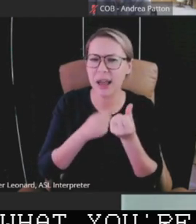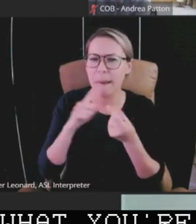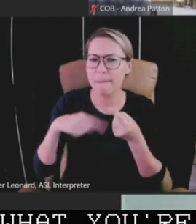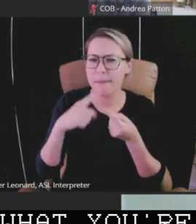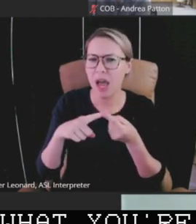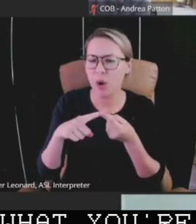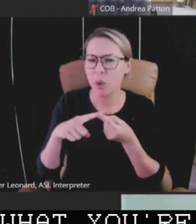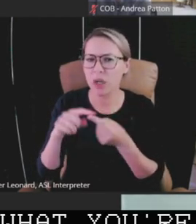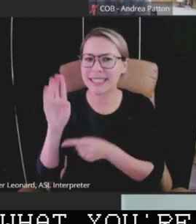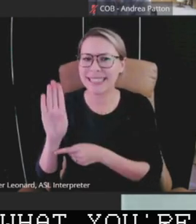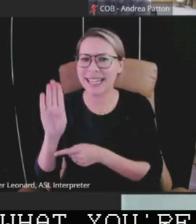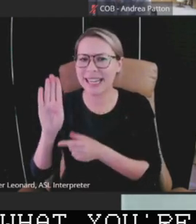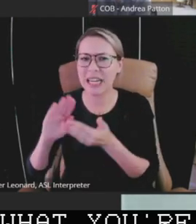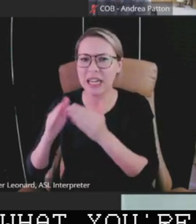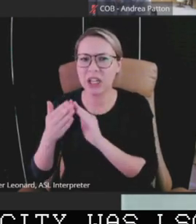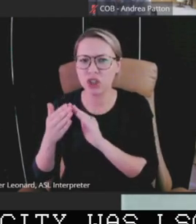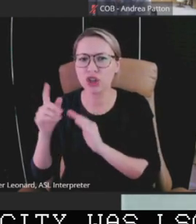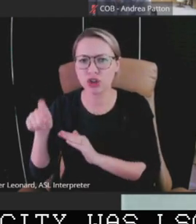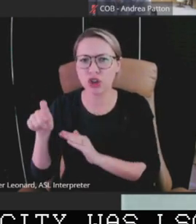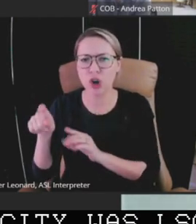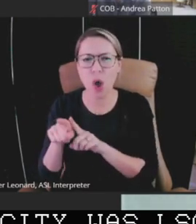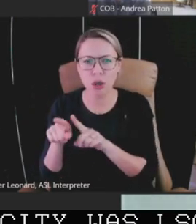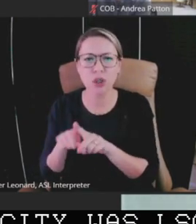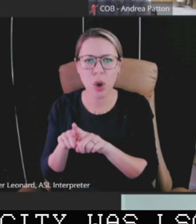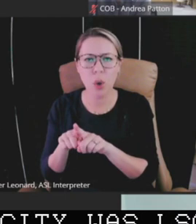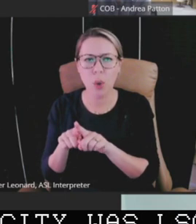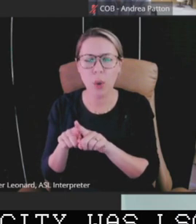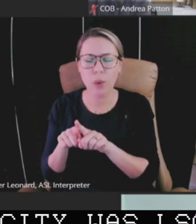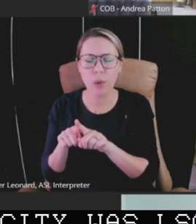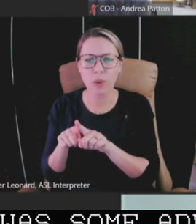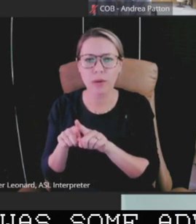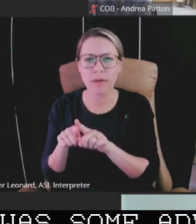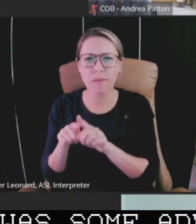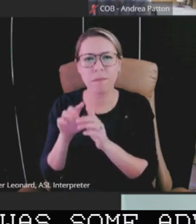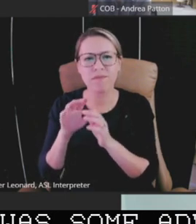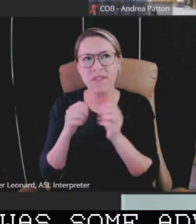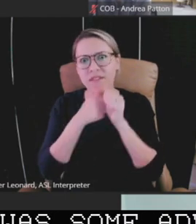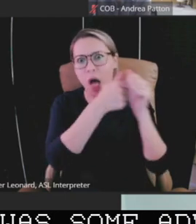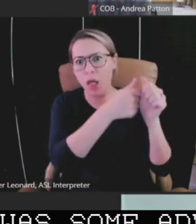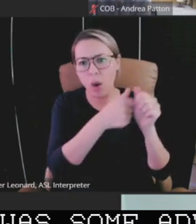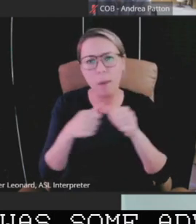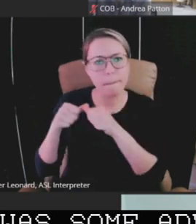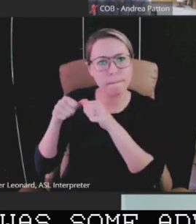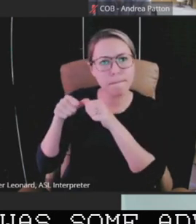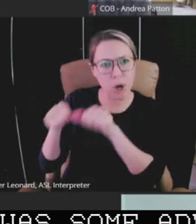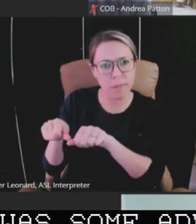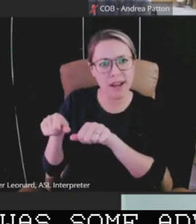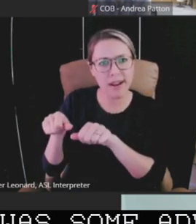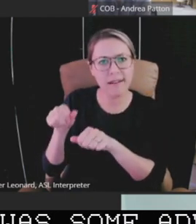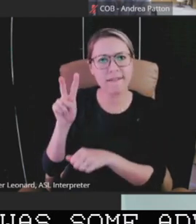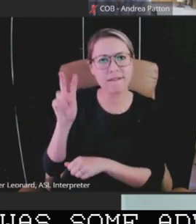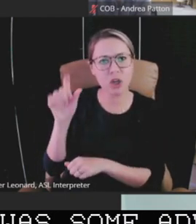get the city to also go to permanent virtual meetings,